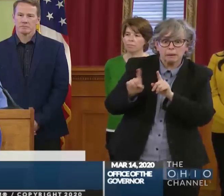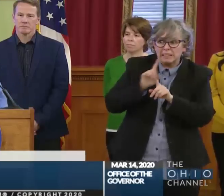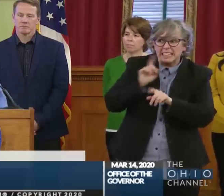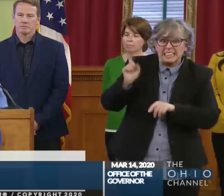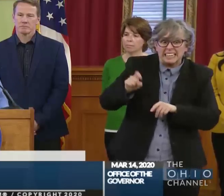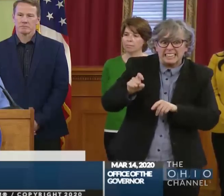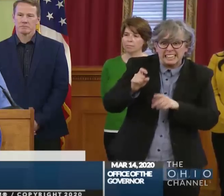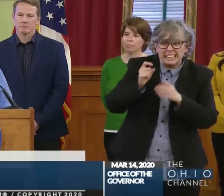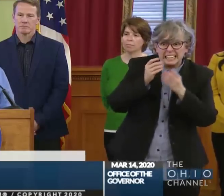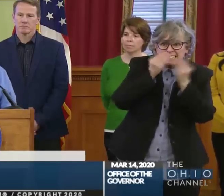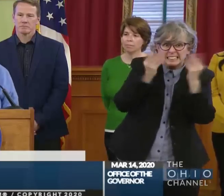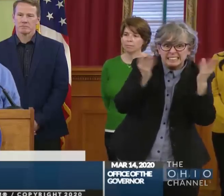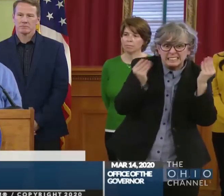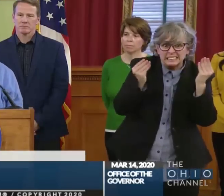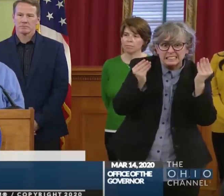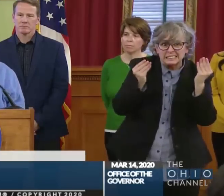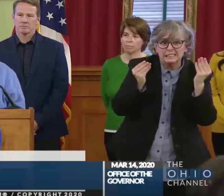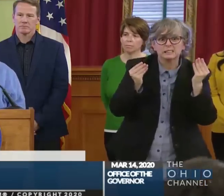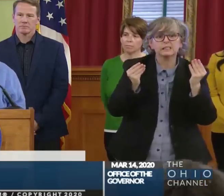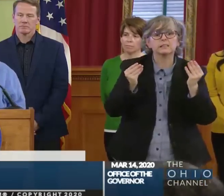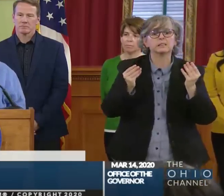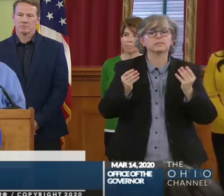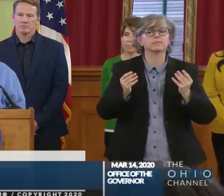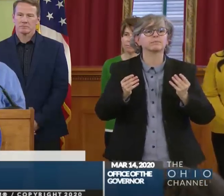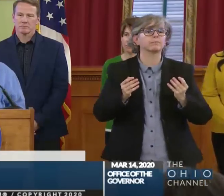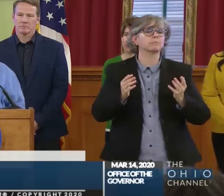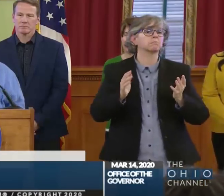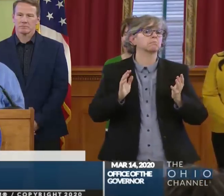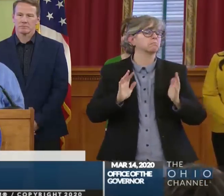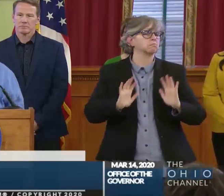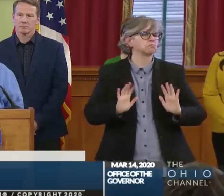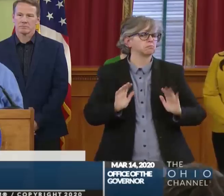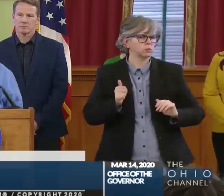communicate directly to the public.